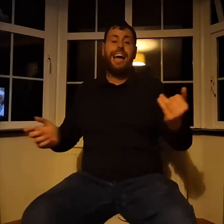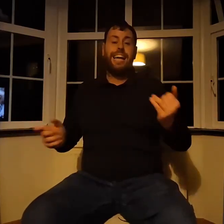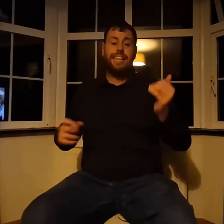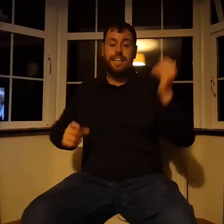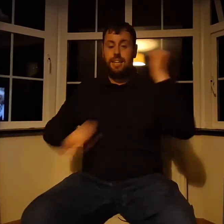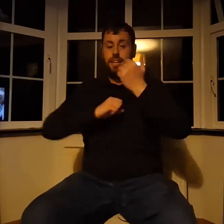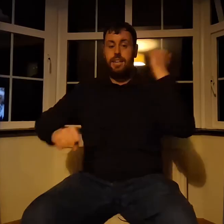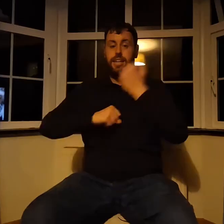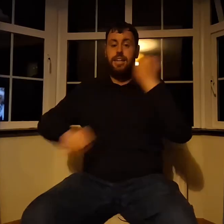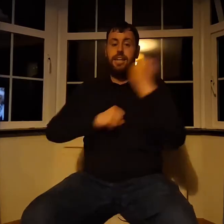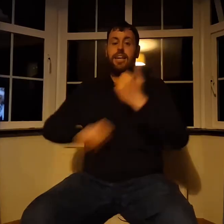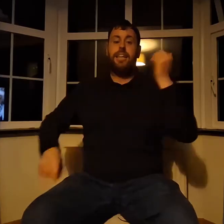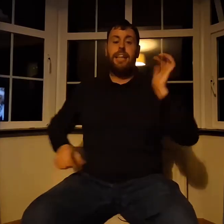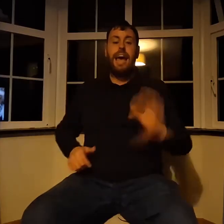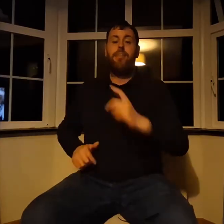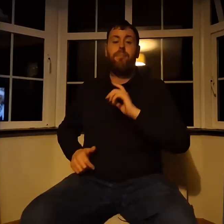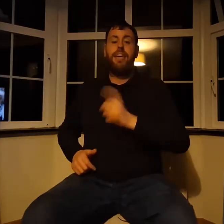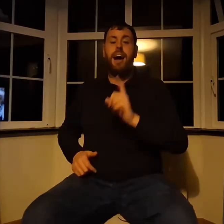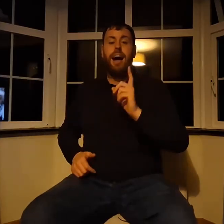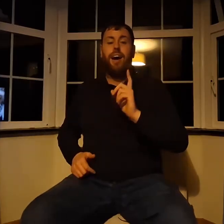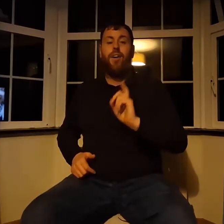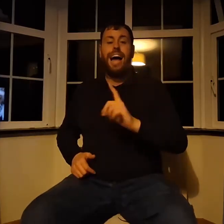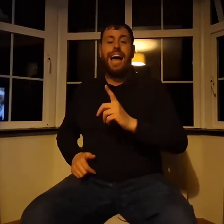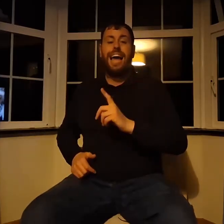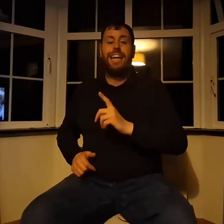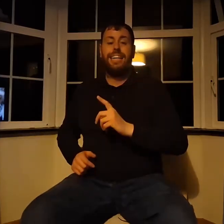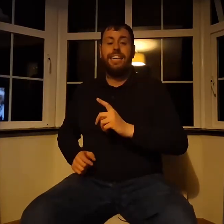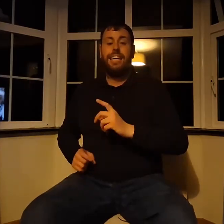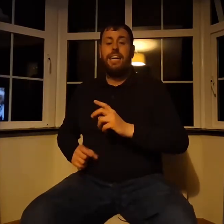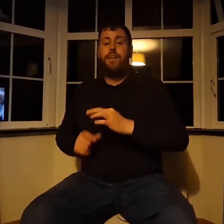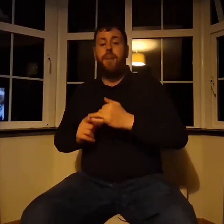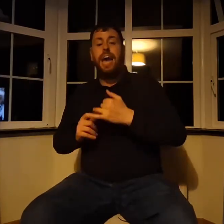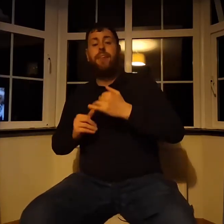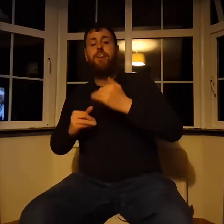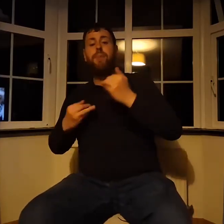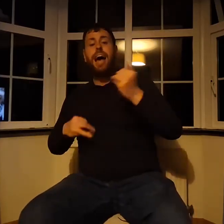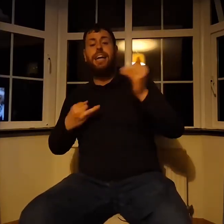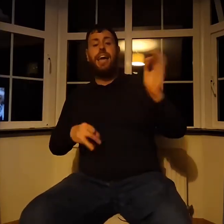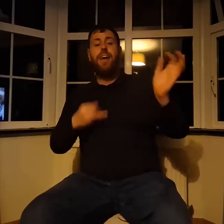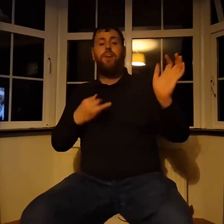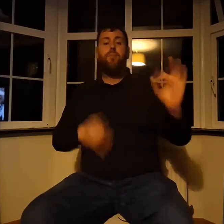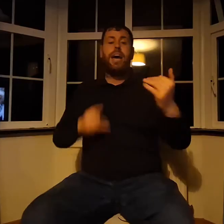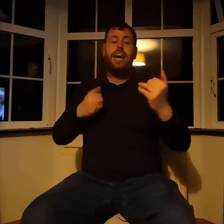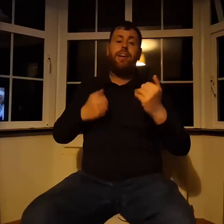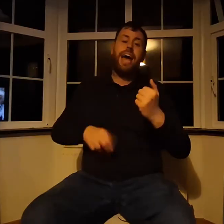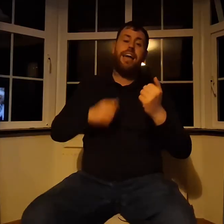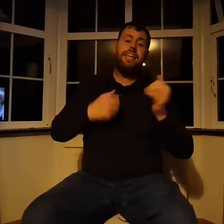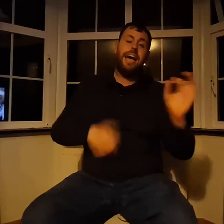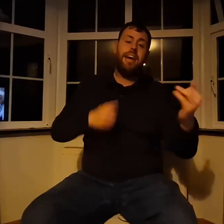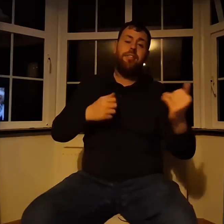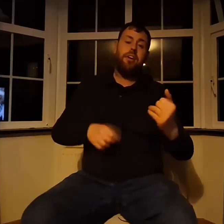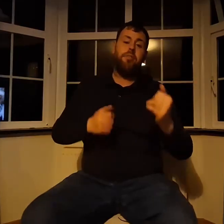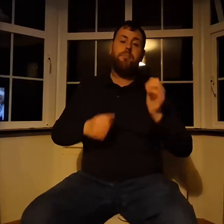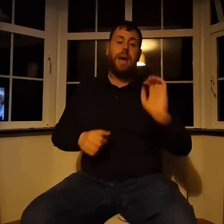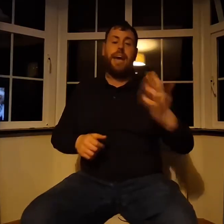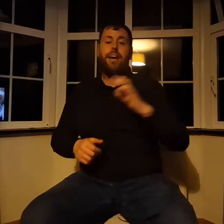alright. That'd be alright. If everybody everywhere had a lighter load to bear